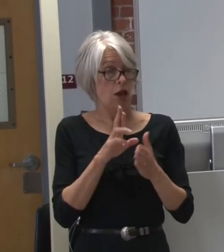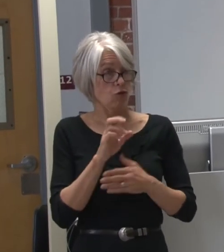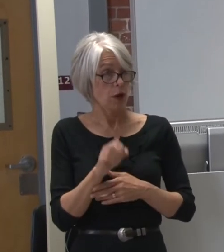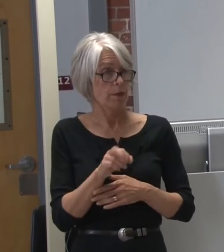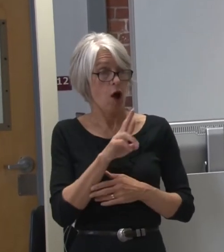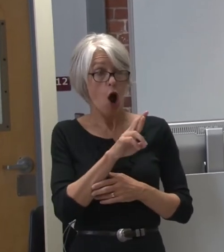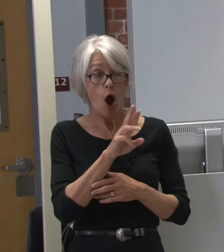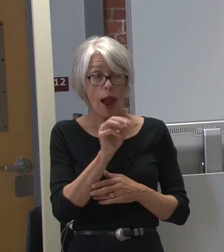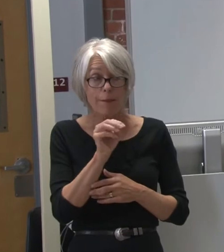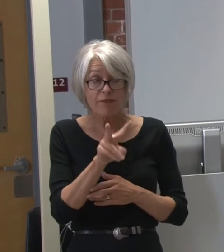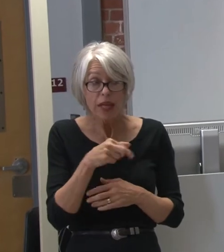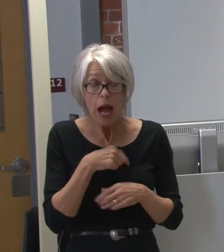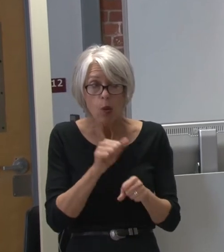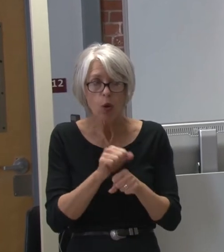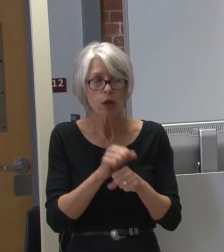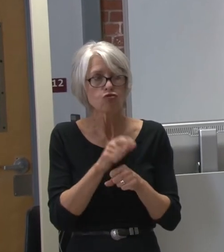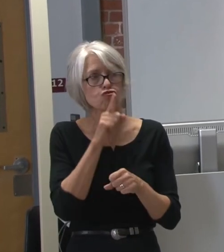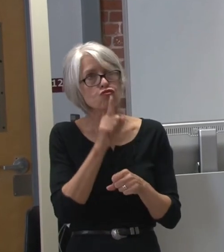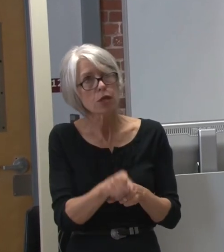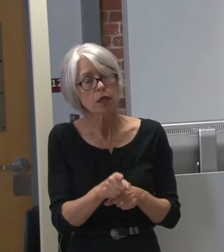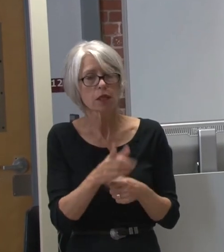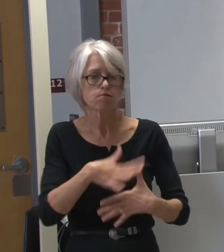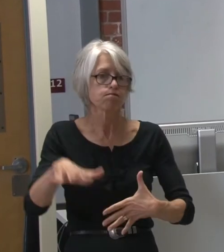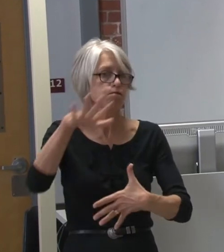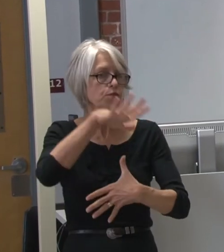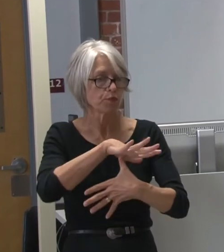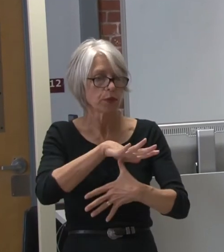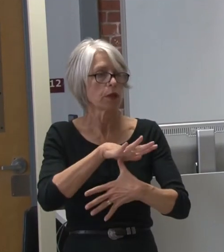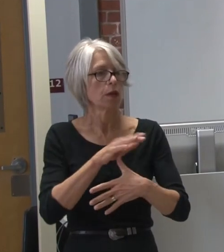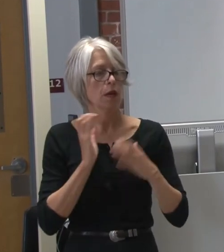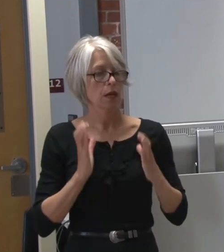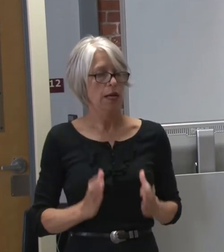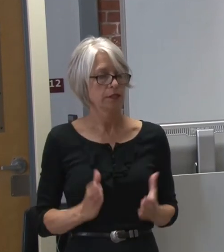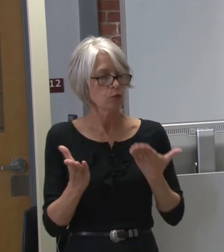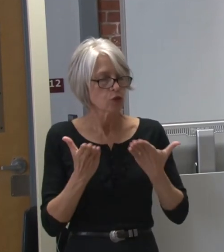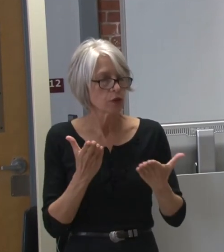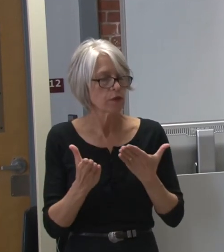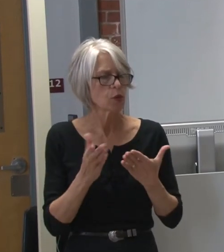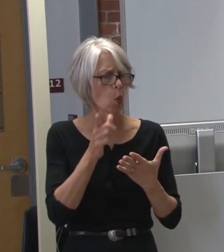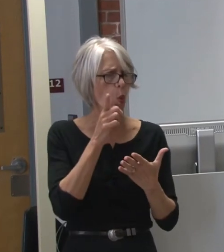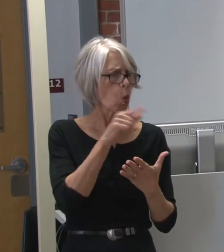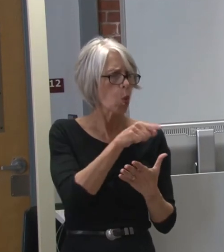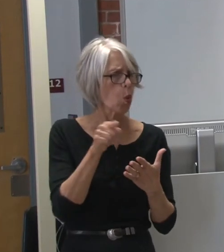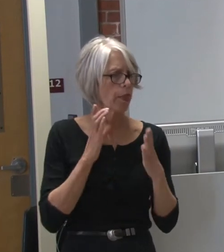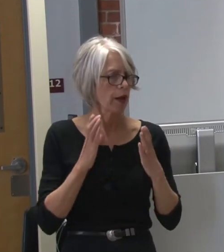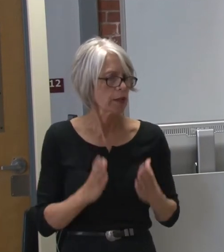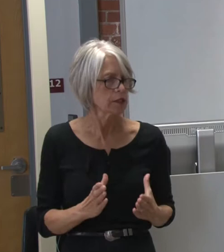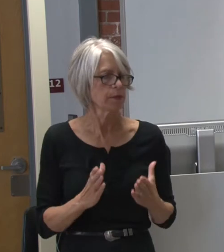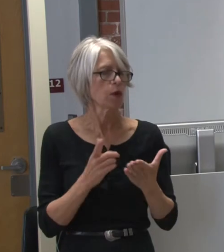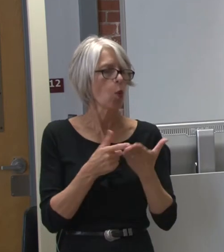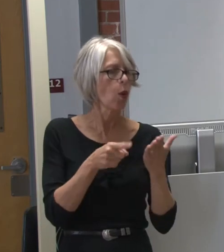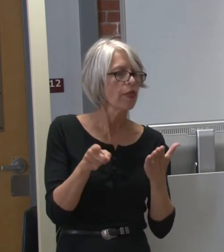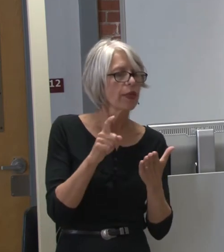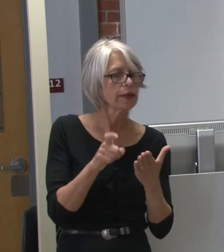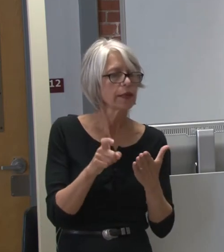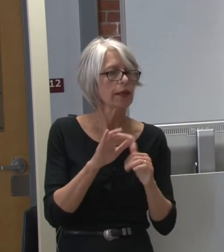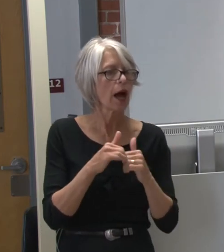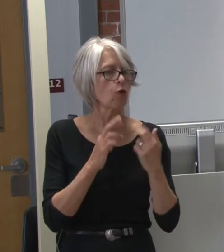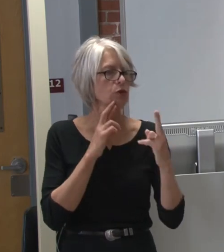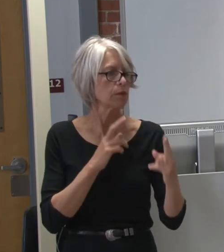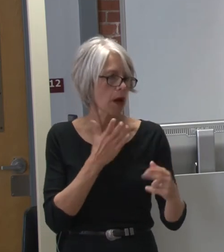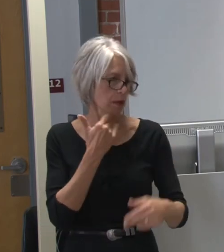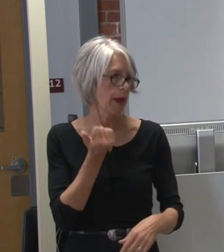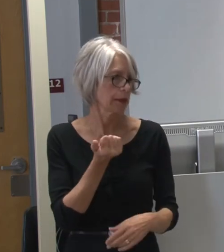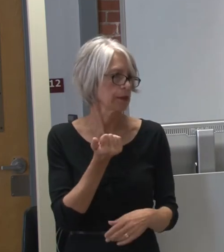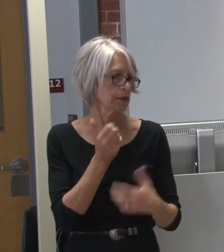all about customer service. It's all about who are your customers, what do they need, and how do you best respond to what they need. And I am